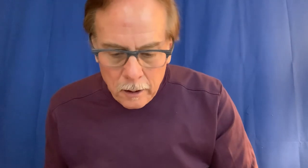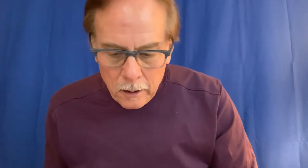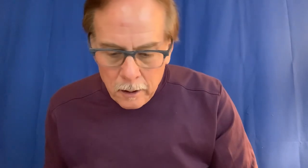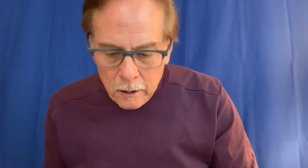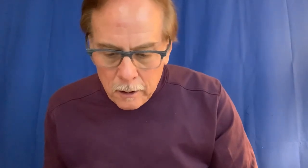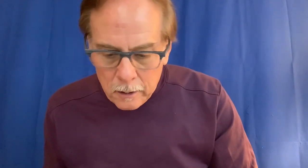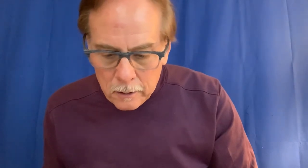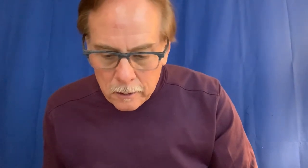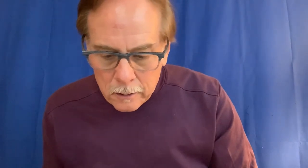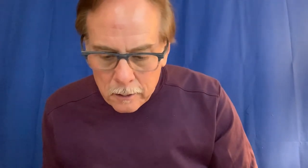And